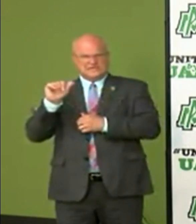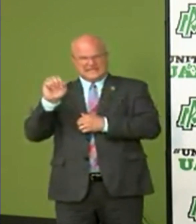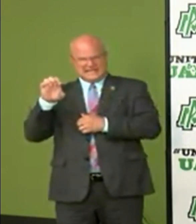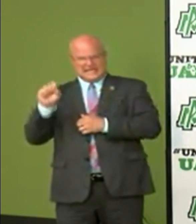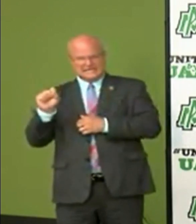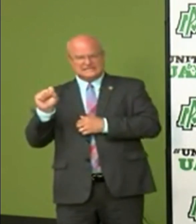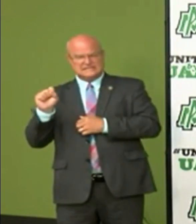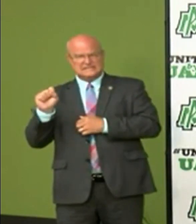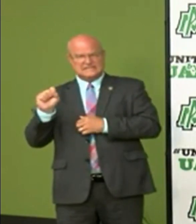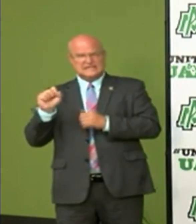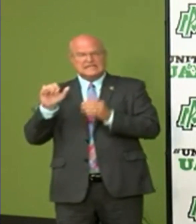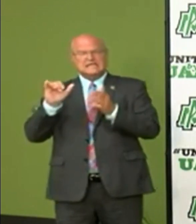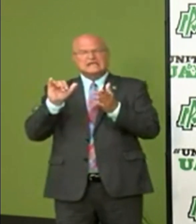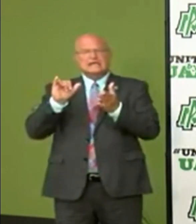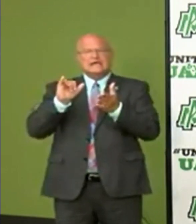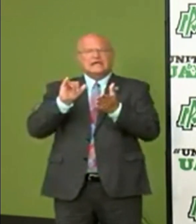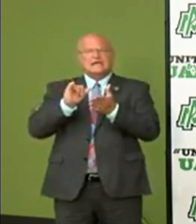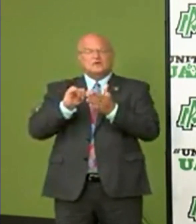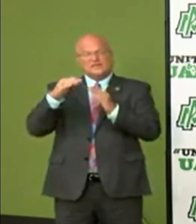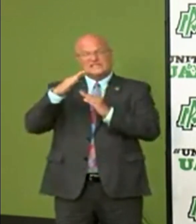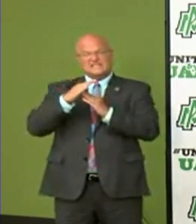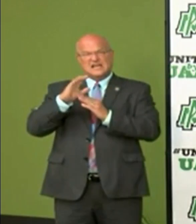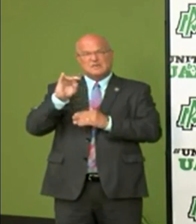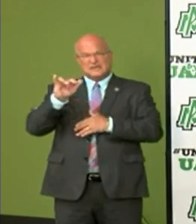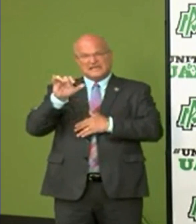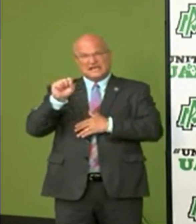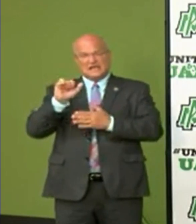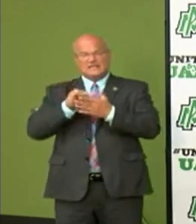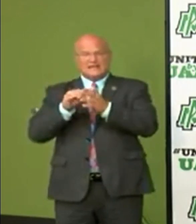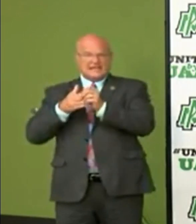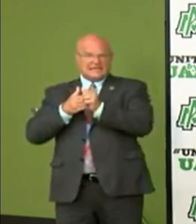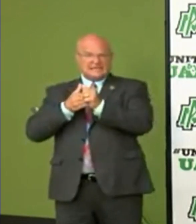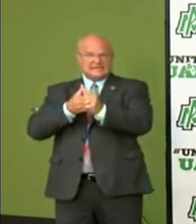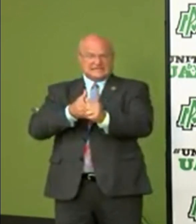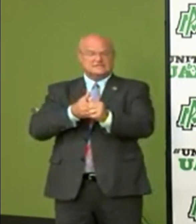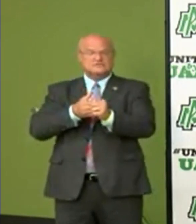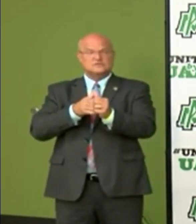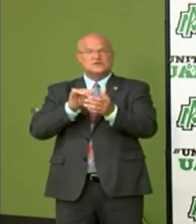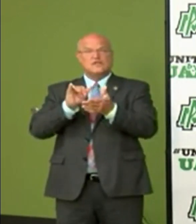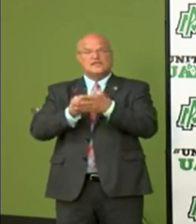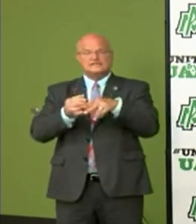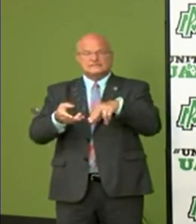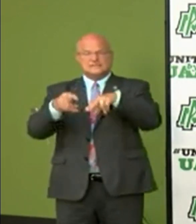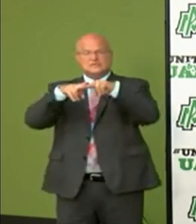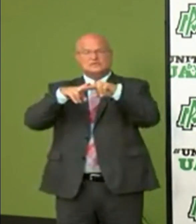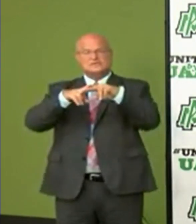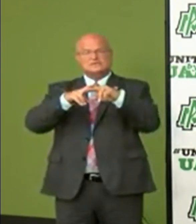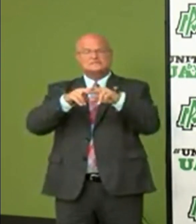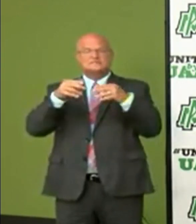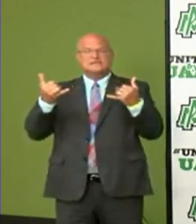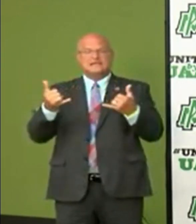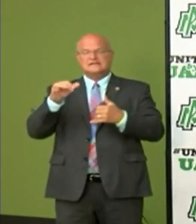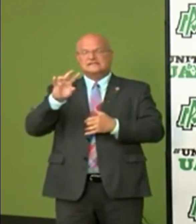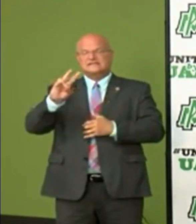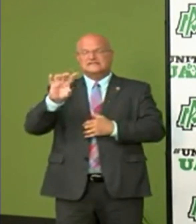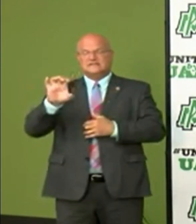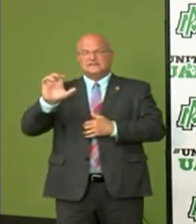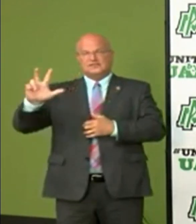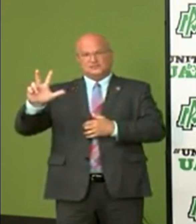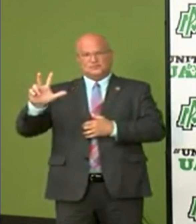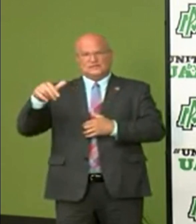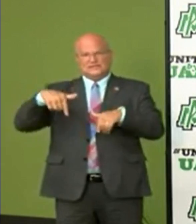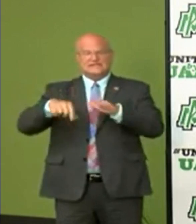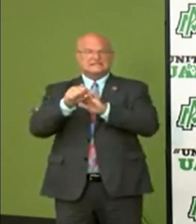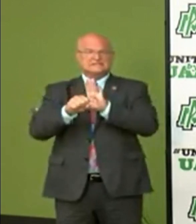cases, and that were the top counties that led to those increase of 703 cases in